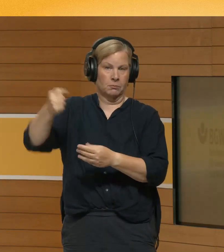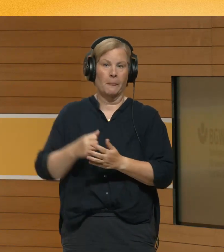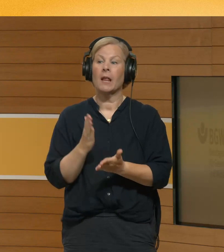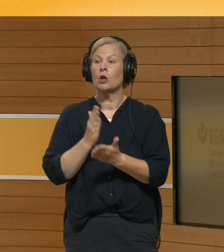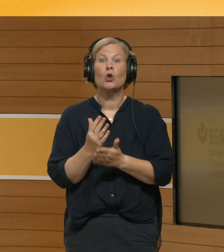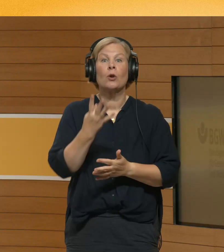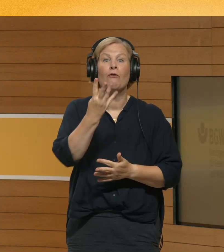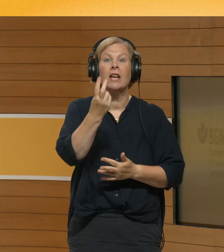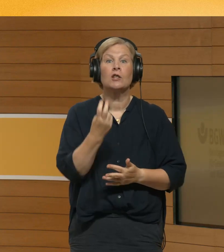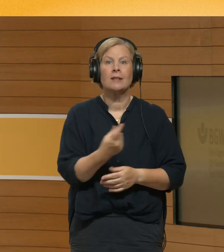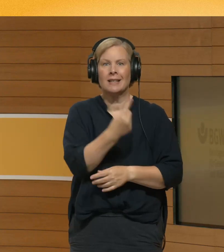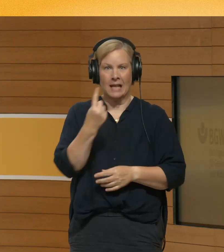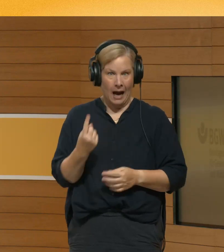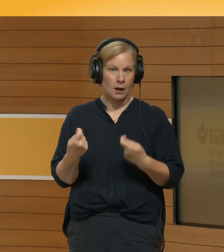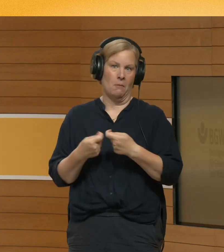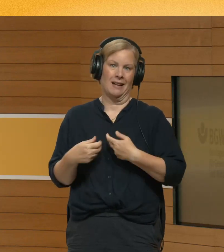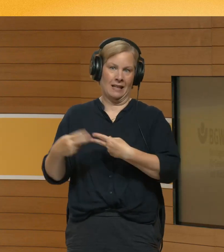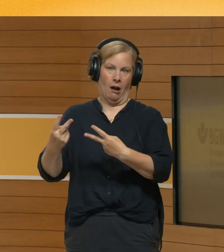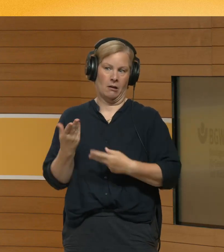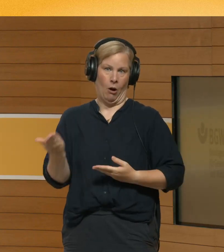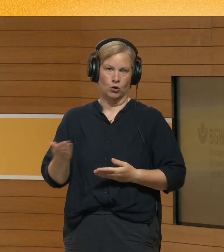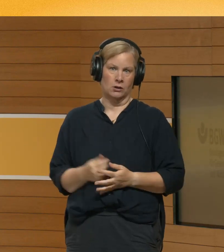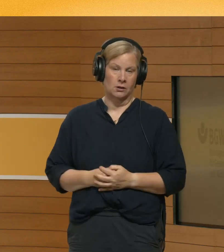shows within their retention.